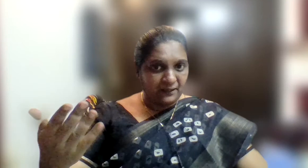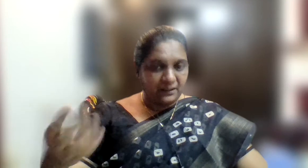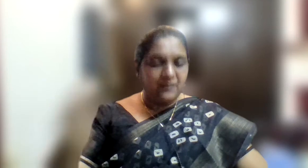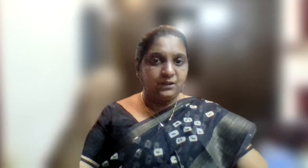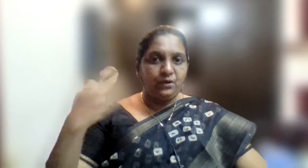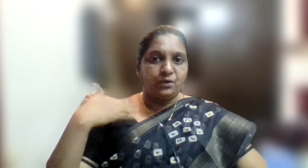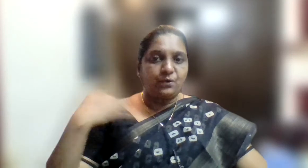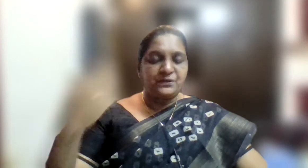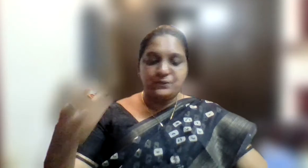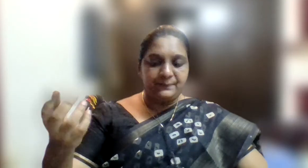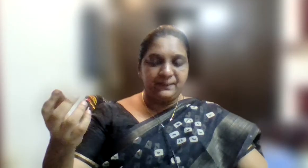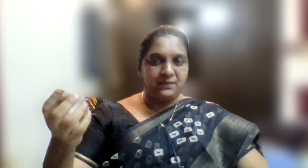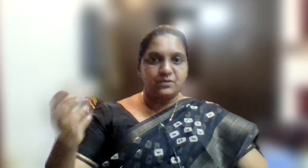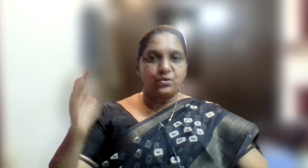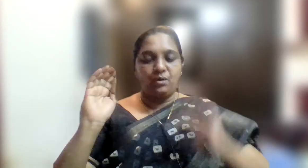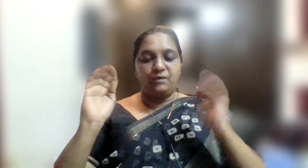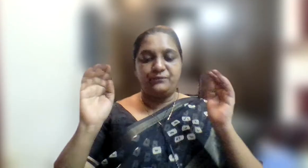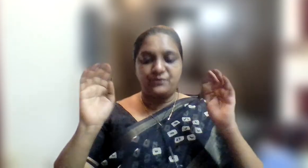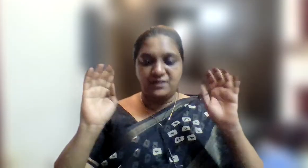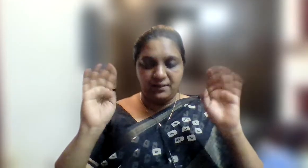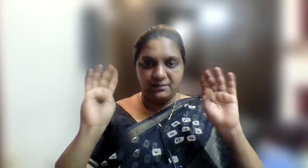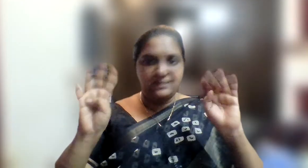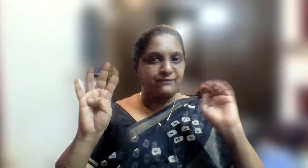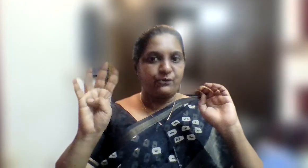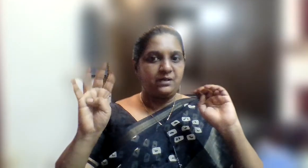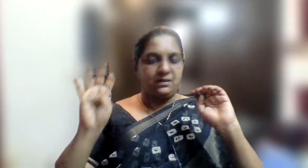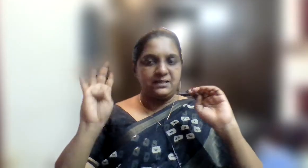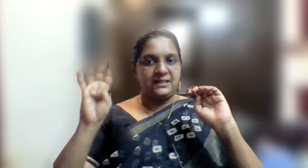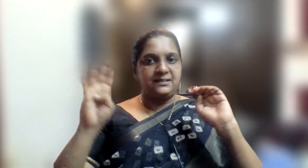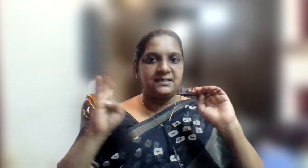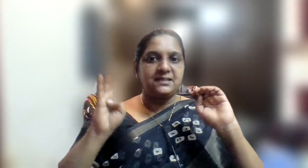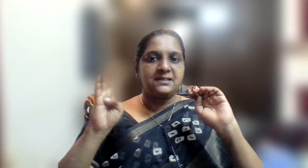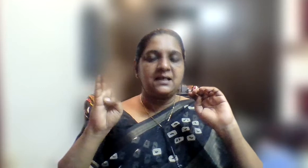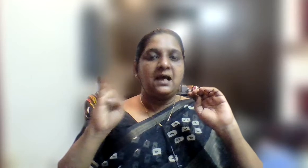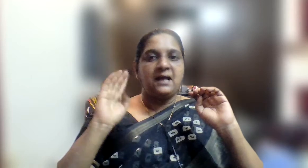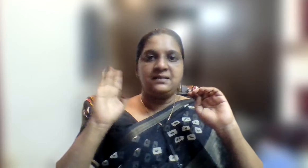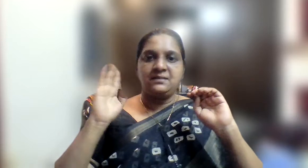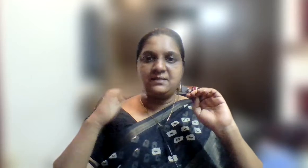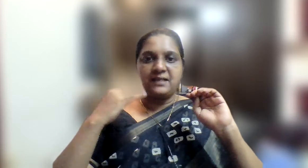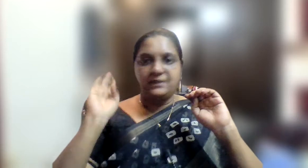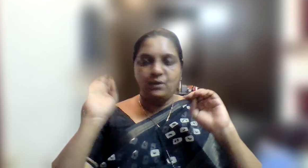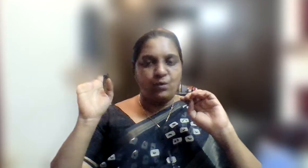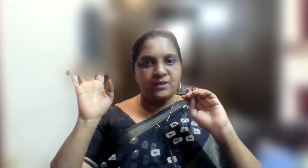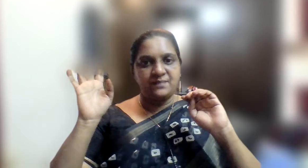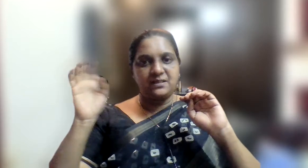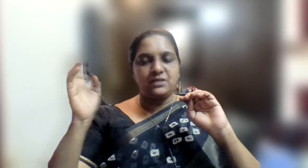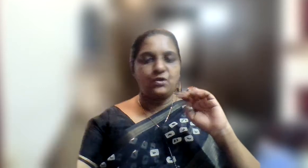tell you, you're going to repeat. So all of you say these 4 sentences and send me the voice message